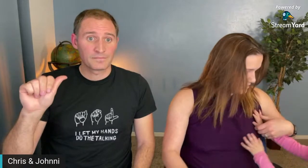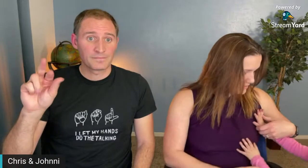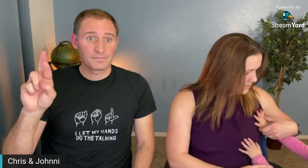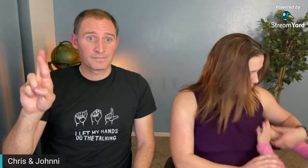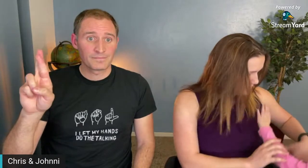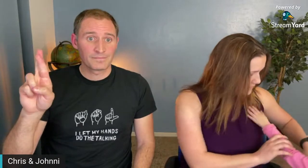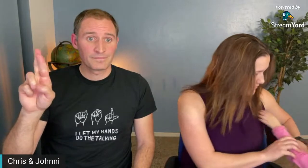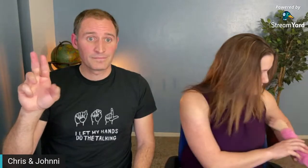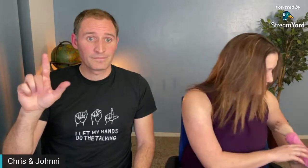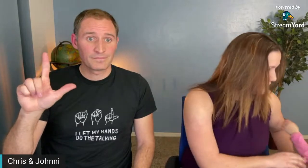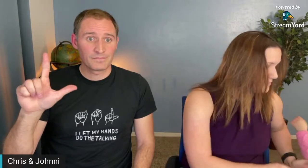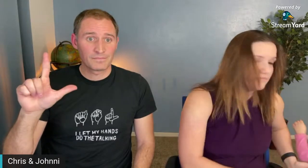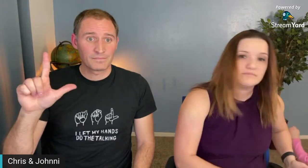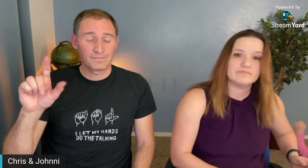Wait, no.